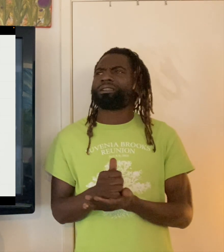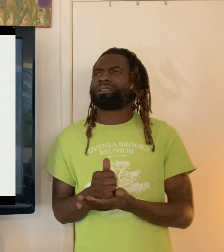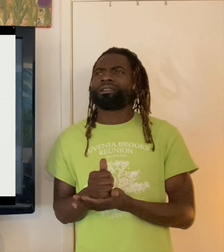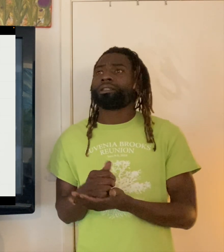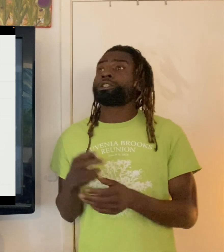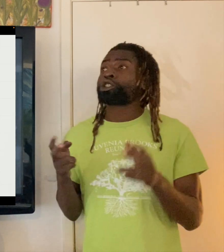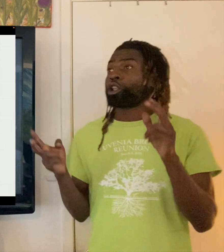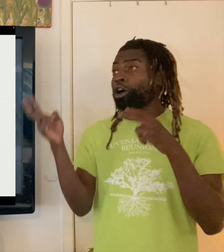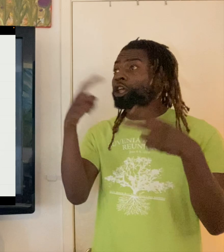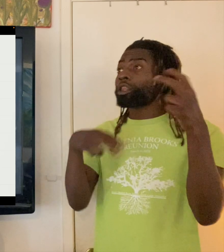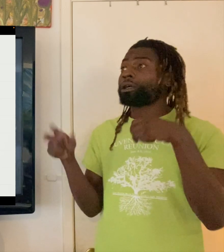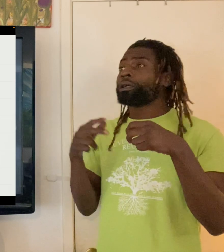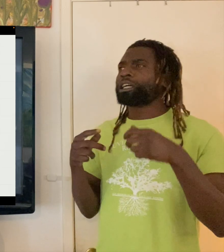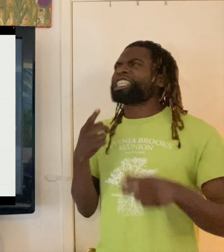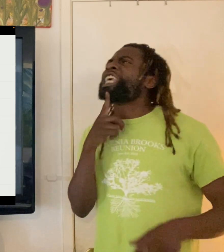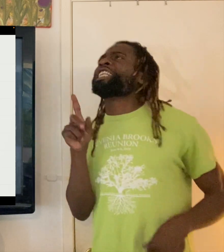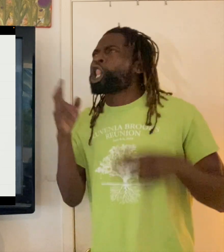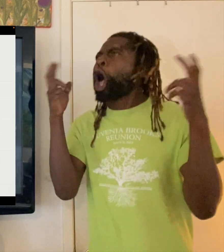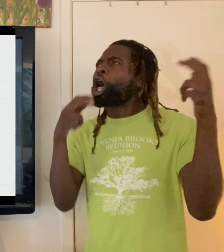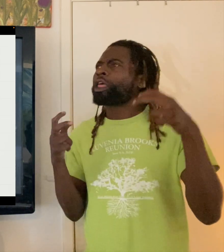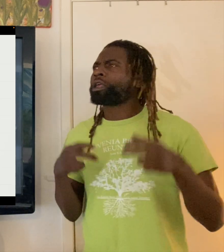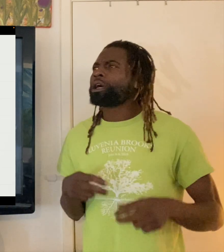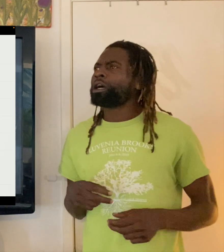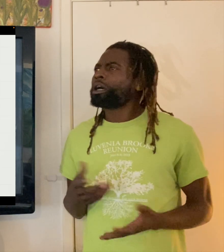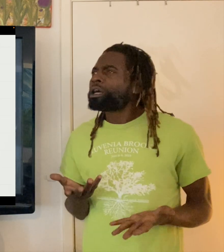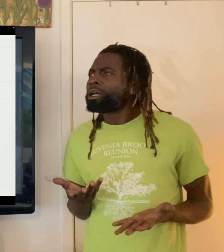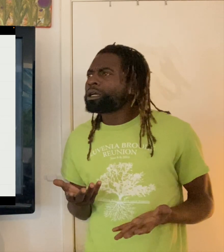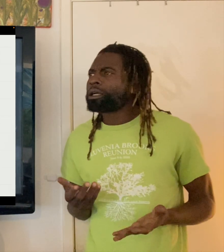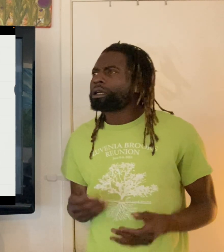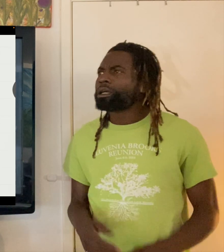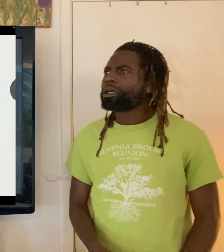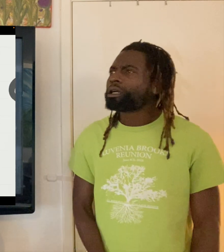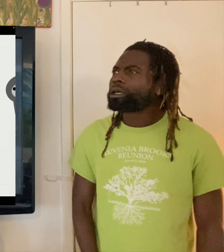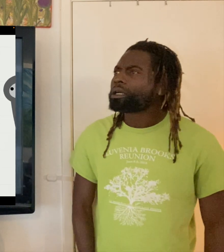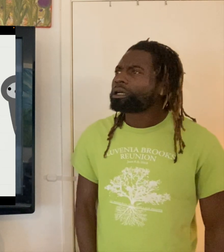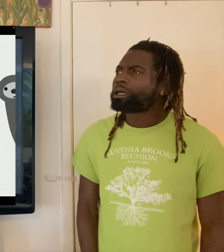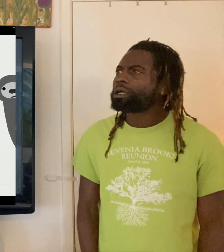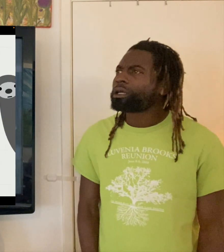about sloth? It says sloth.